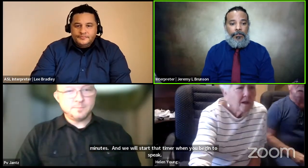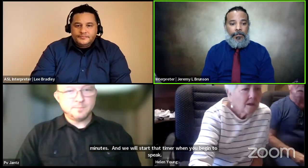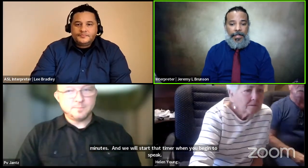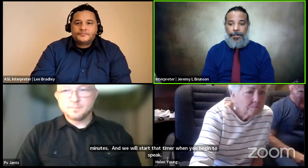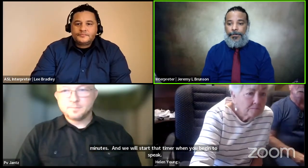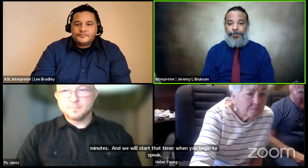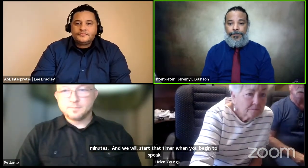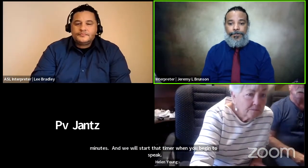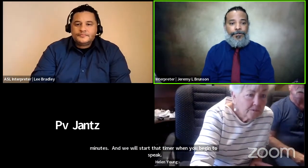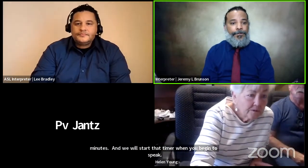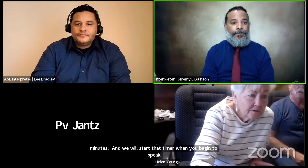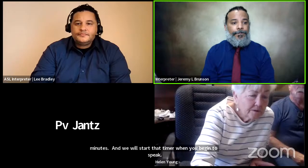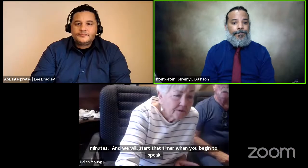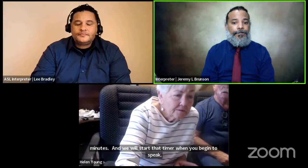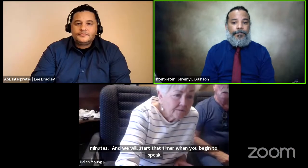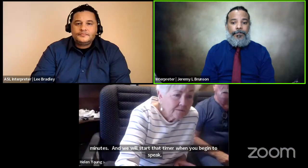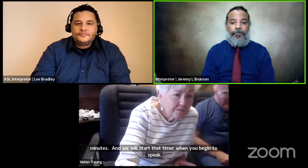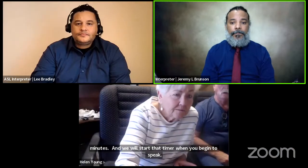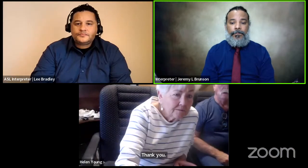Thank you.